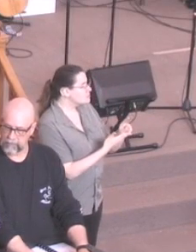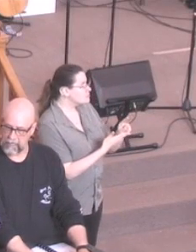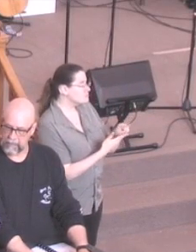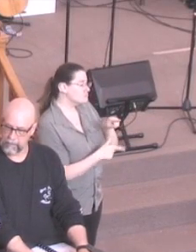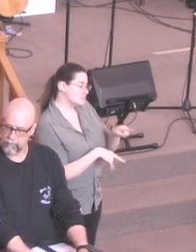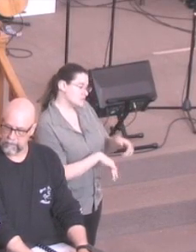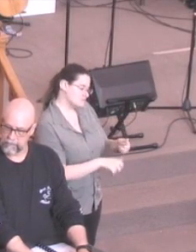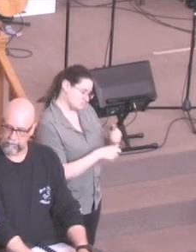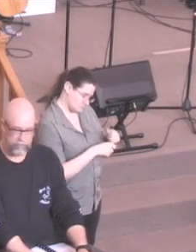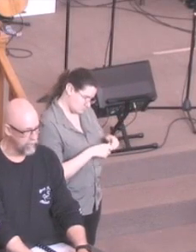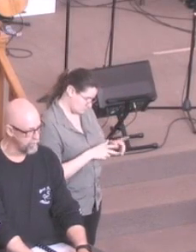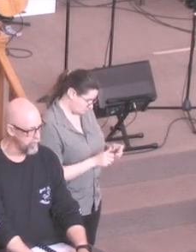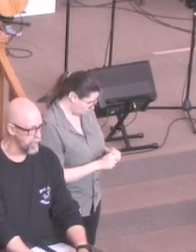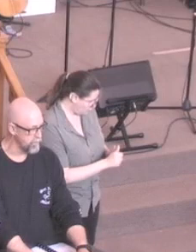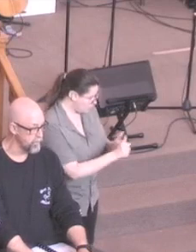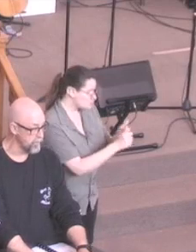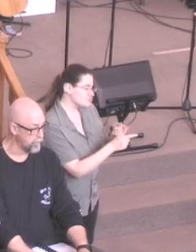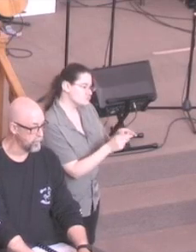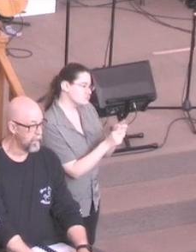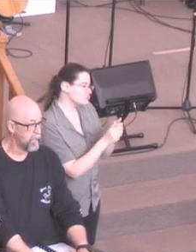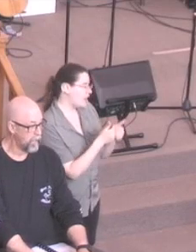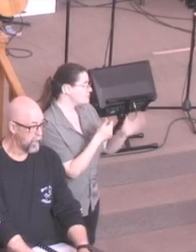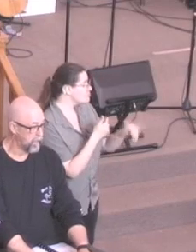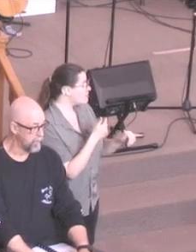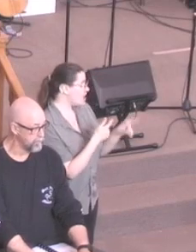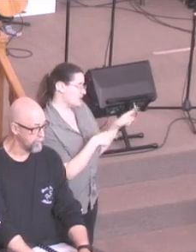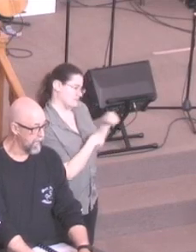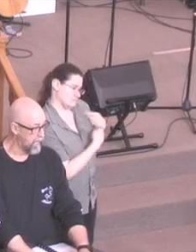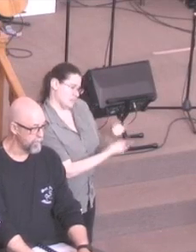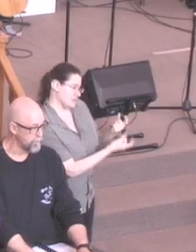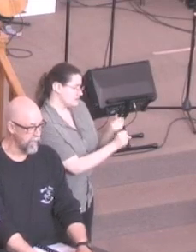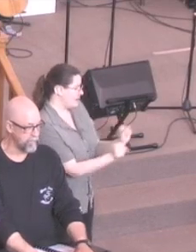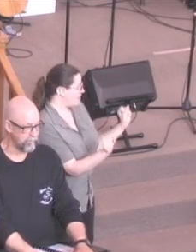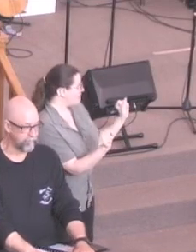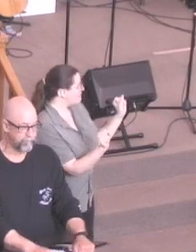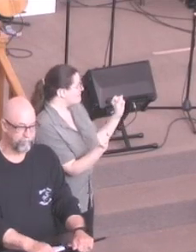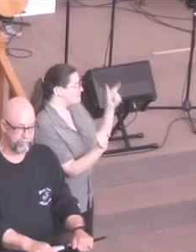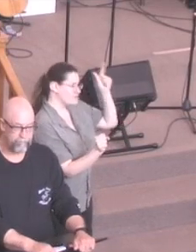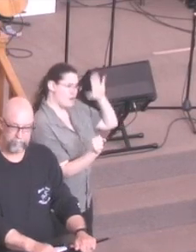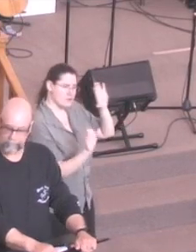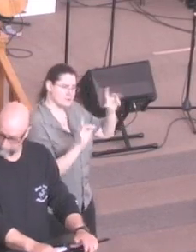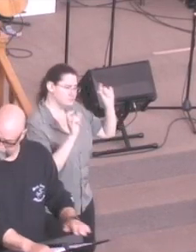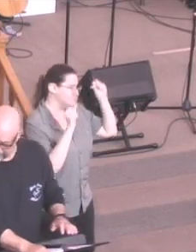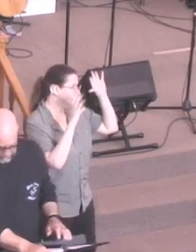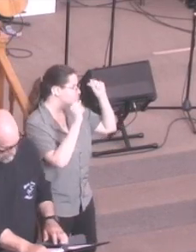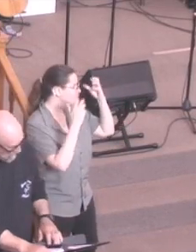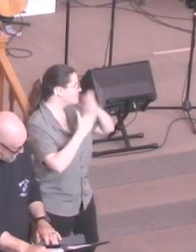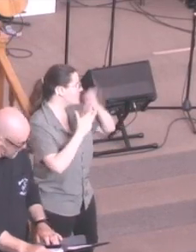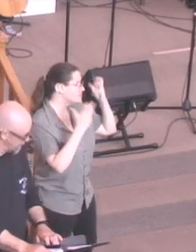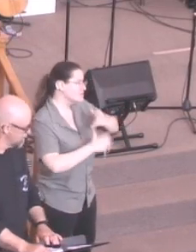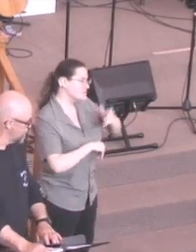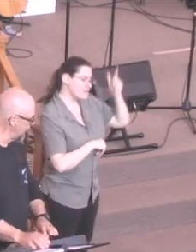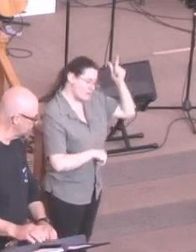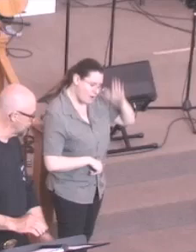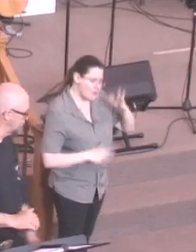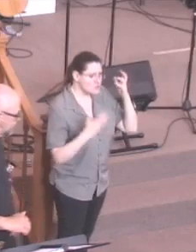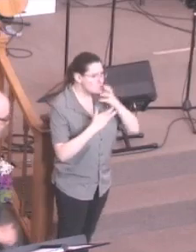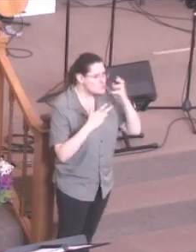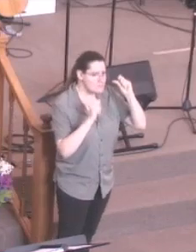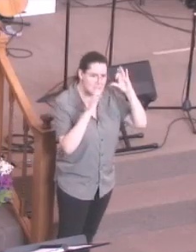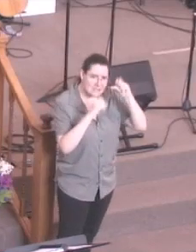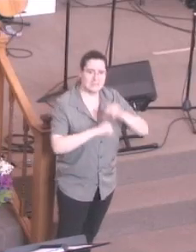up after that, and he's been set free ever since. So God's amazing. God is